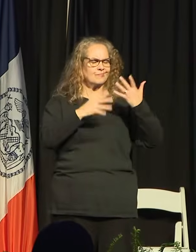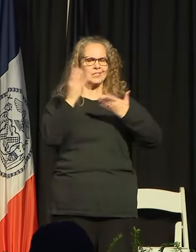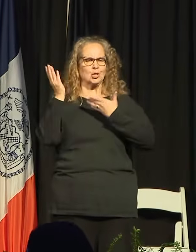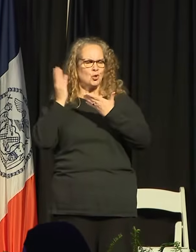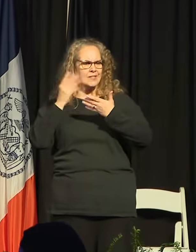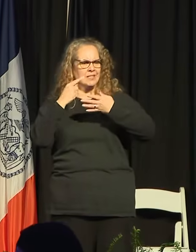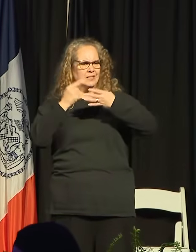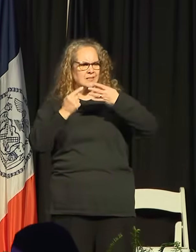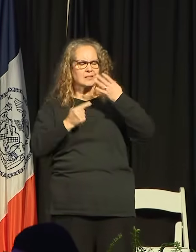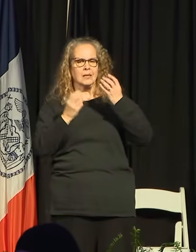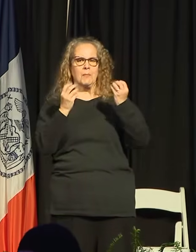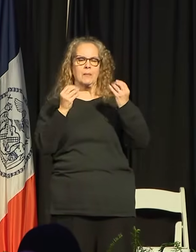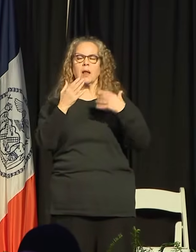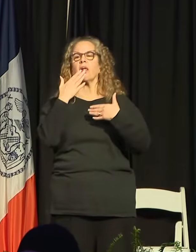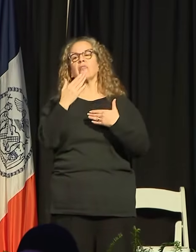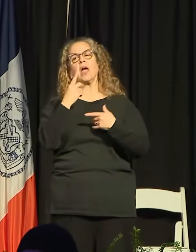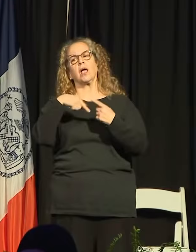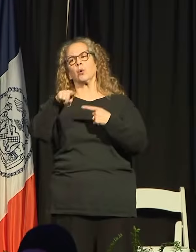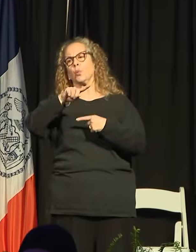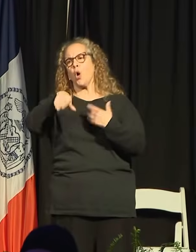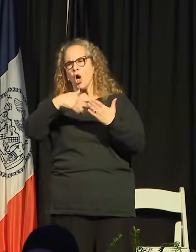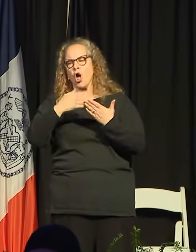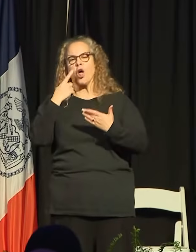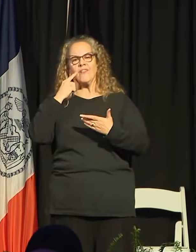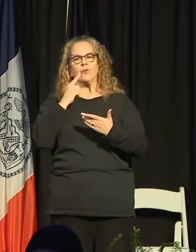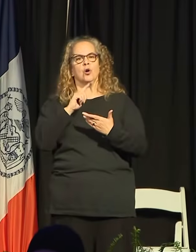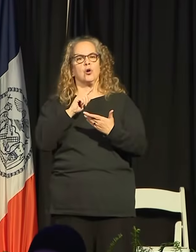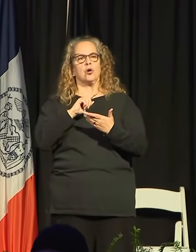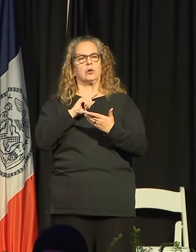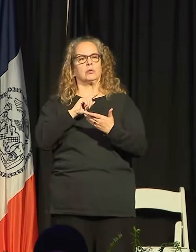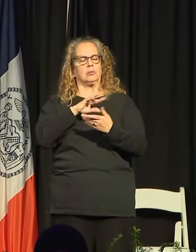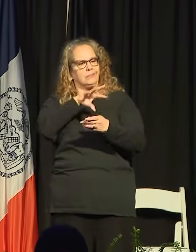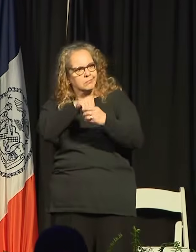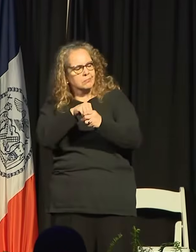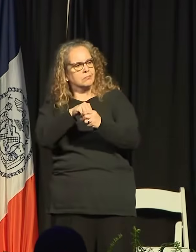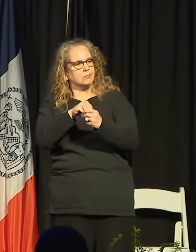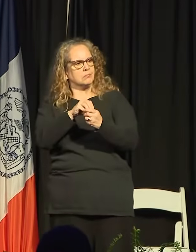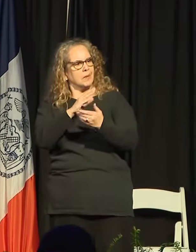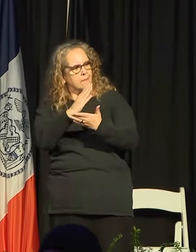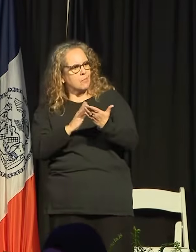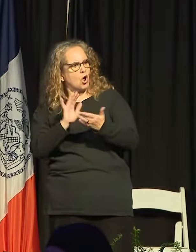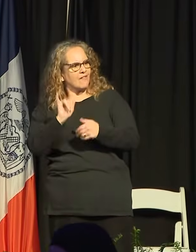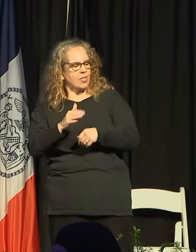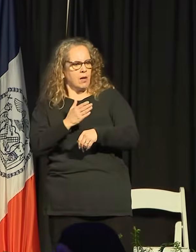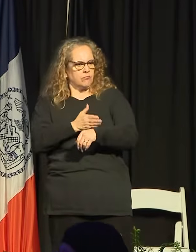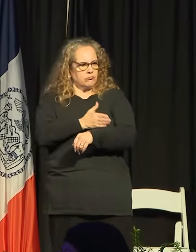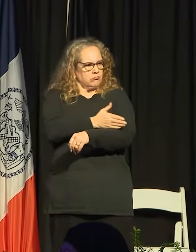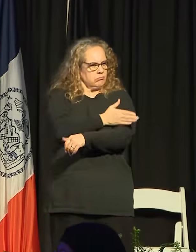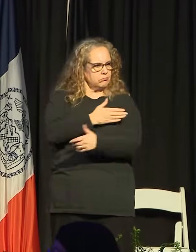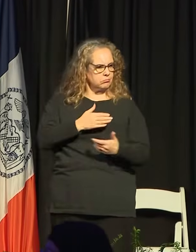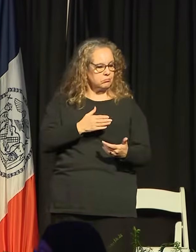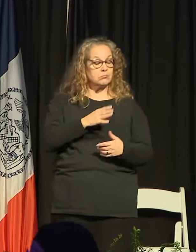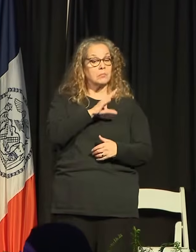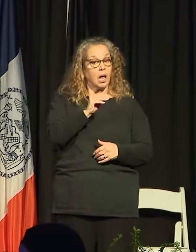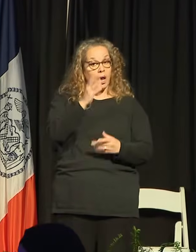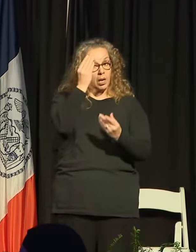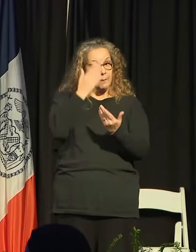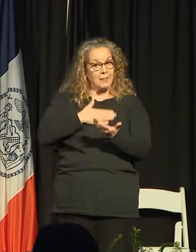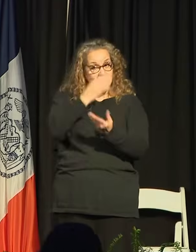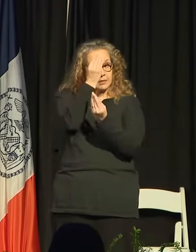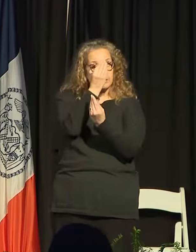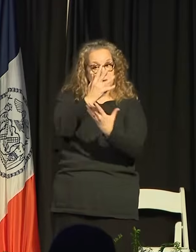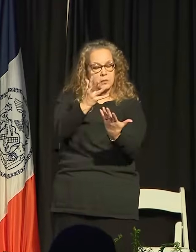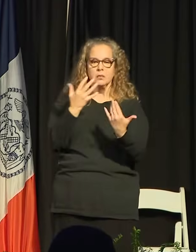So thank you all so much for being a part of that progress. And please know that there are more allies within the